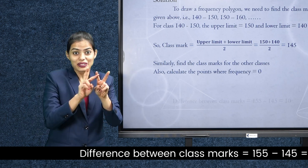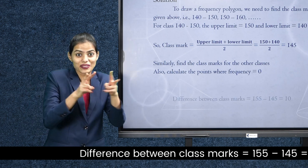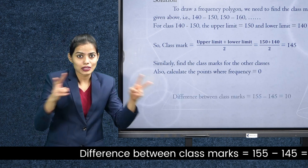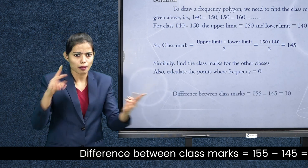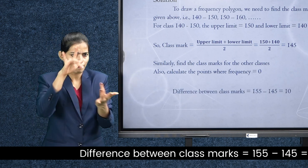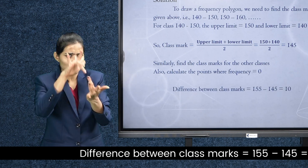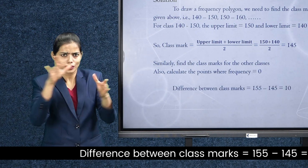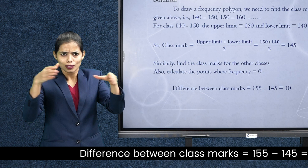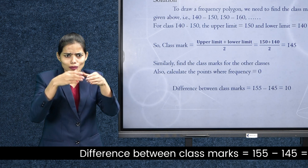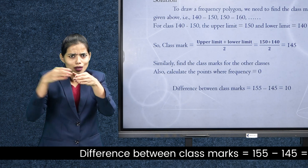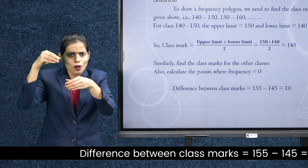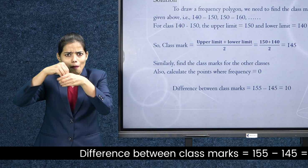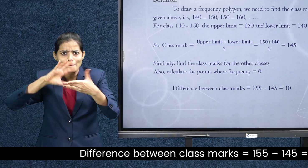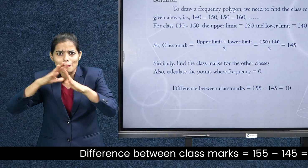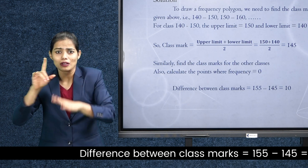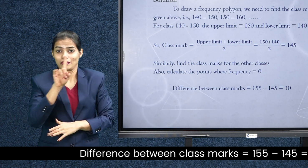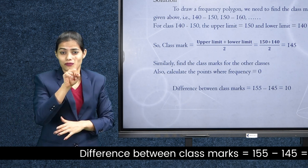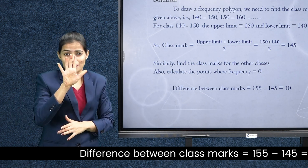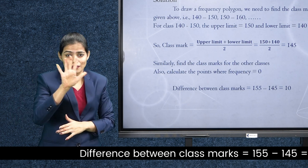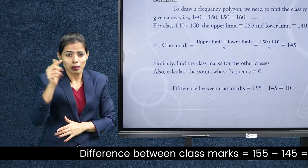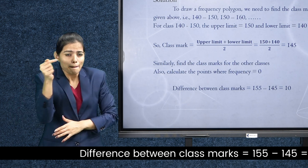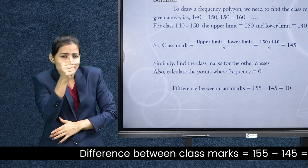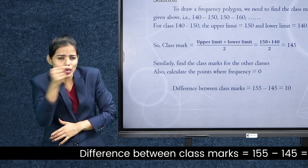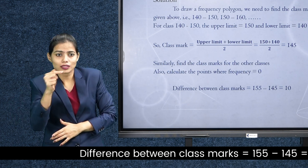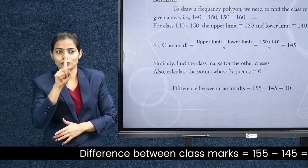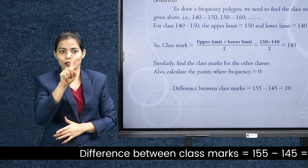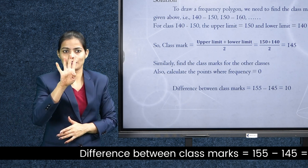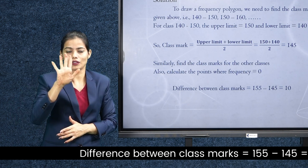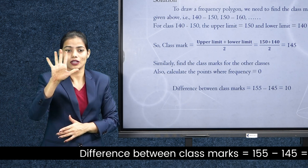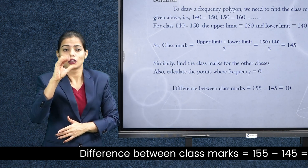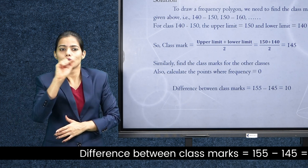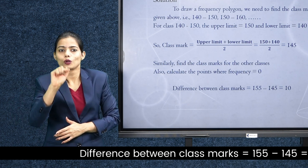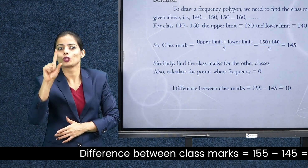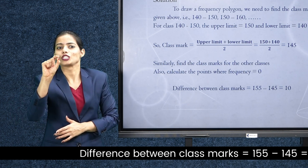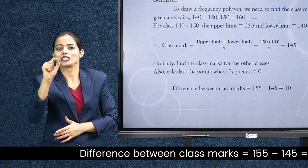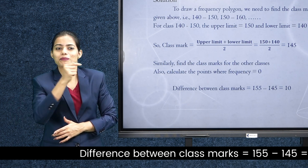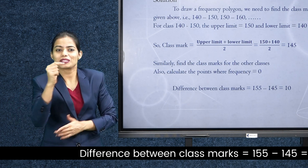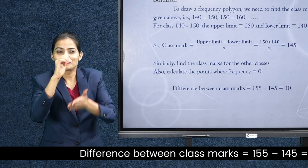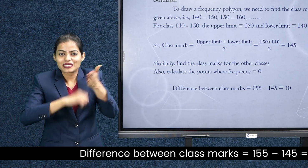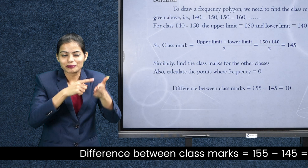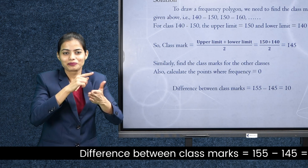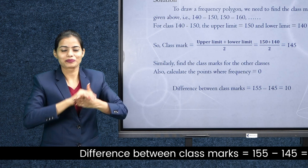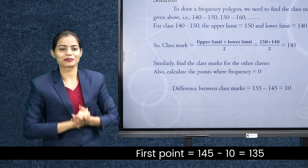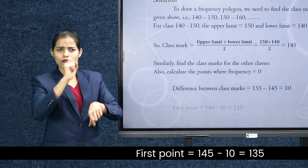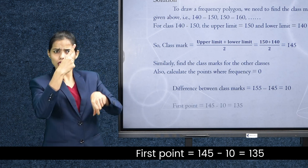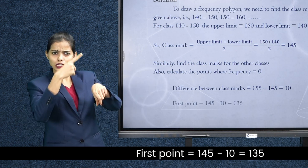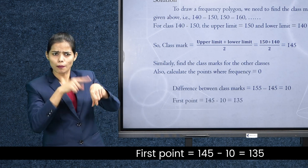Difference between class mark is equal to 155 minus 145 is equal to 10. First point